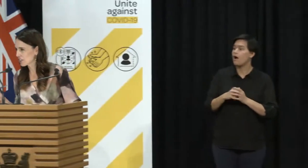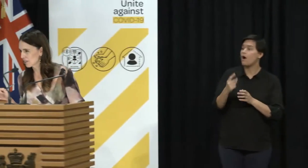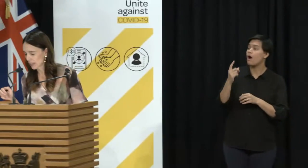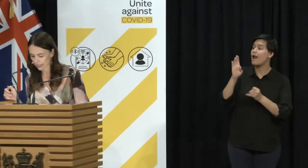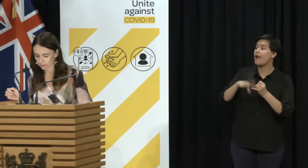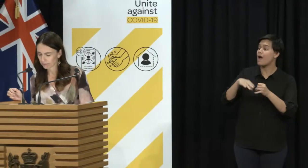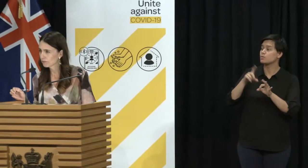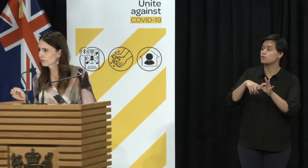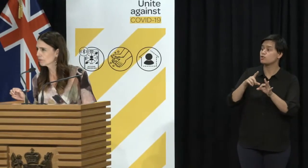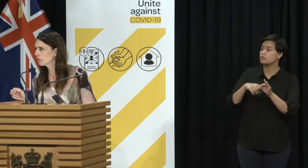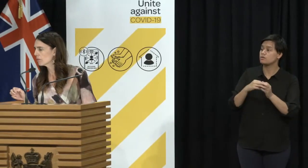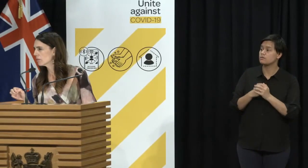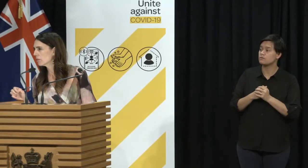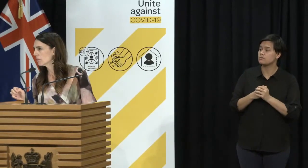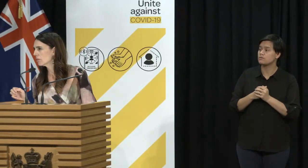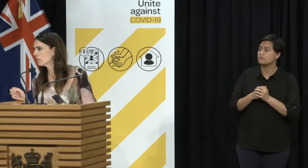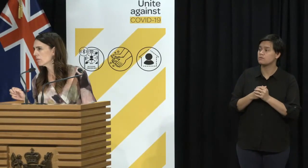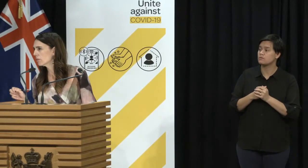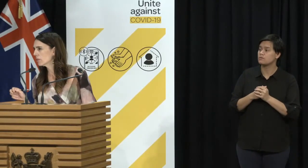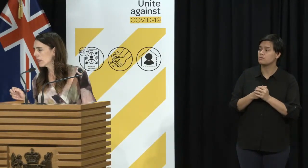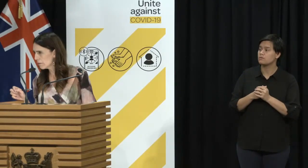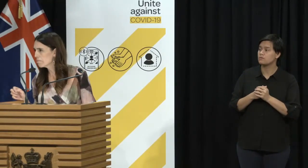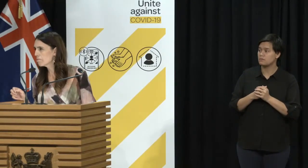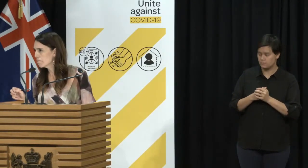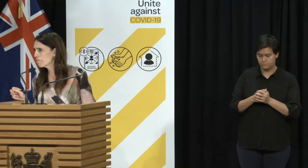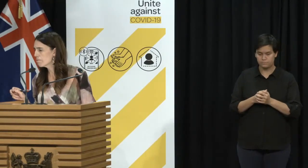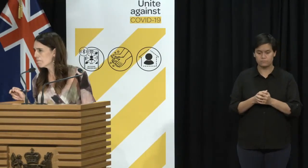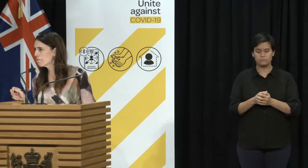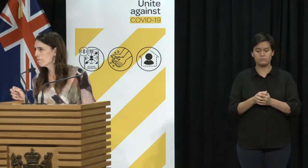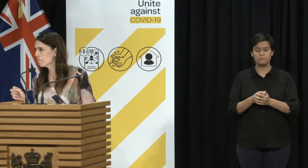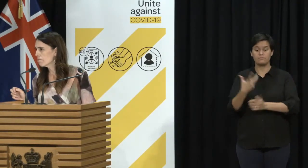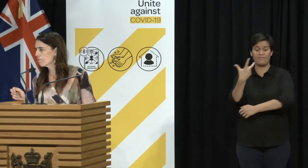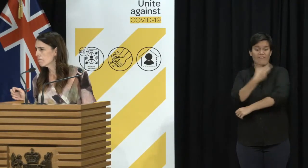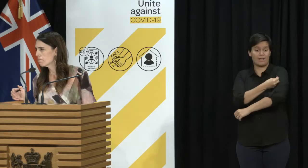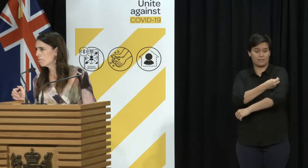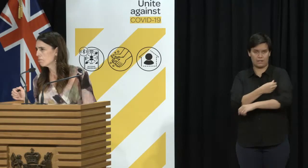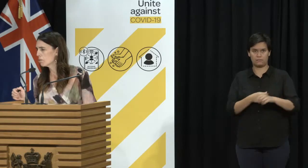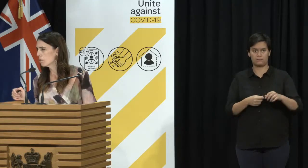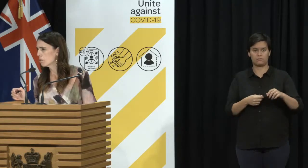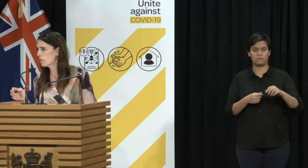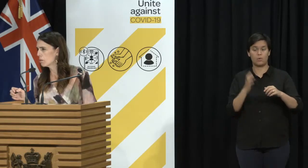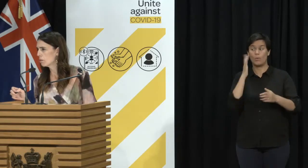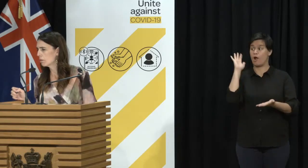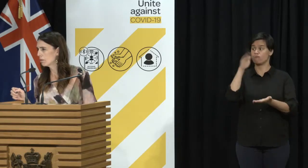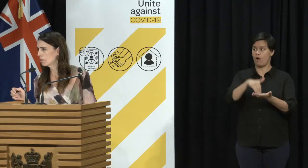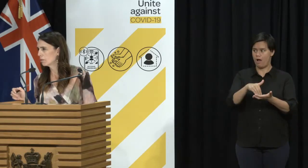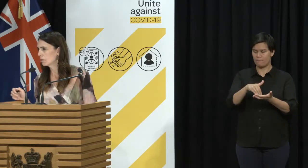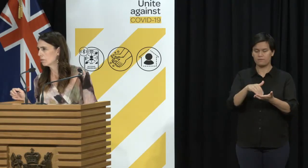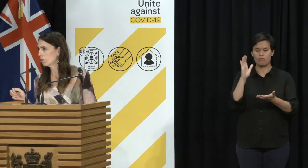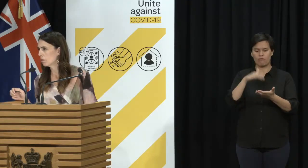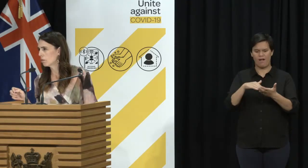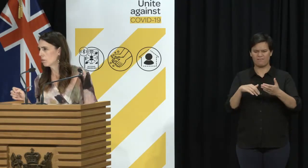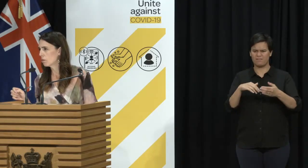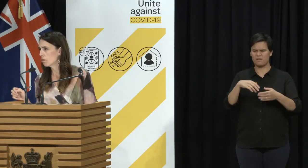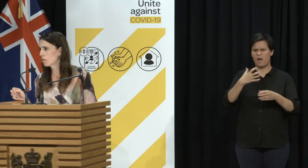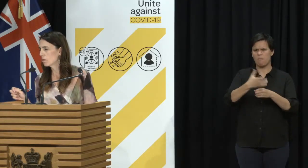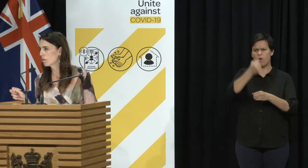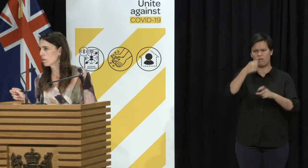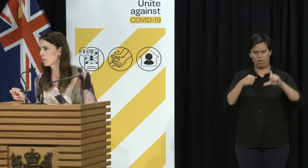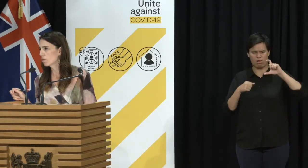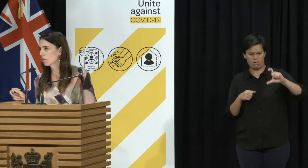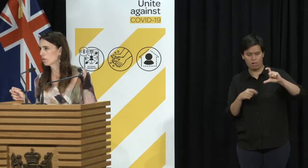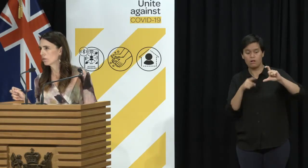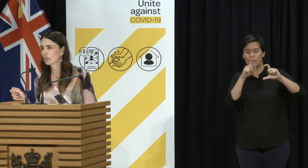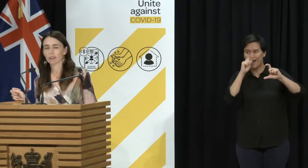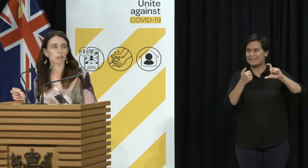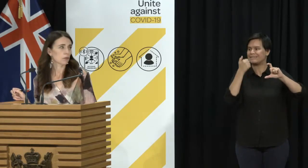last question, Mark. With the ability to get 6 doses out of a vial instead of 5, does that mean we could theoretically vaccinate up to 900,000 people with the